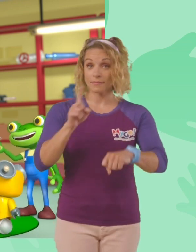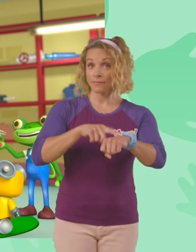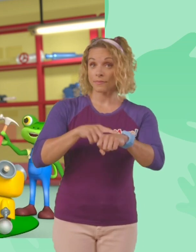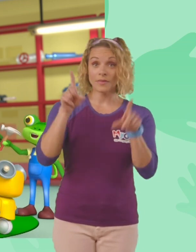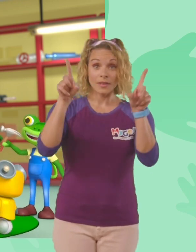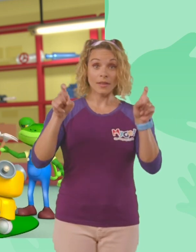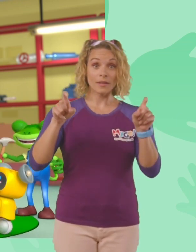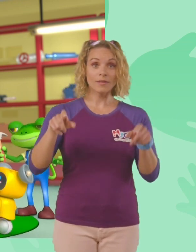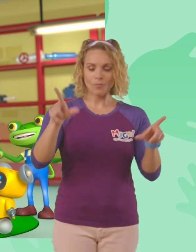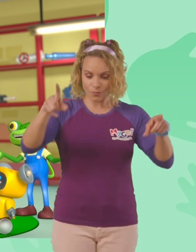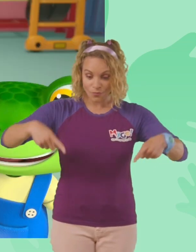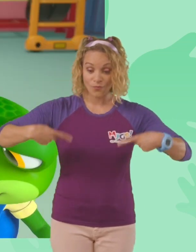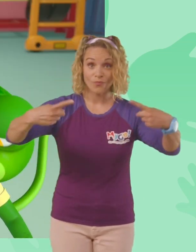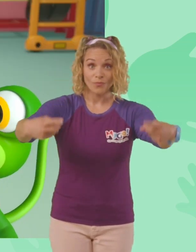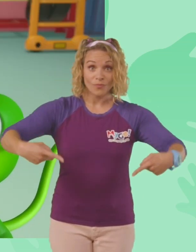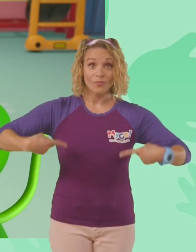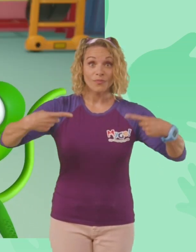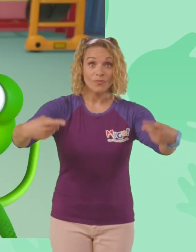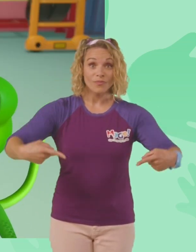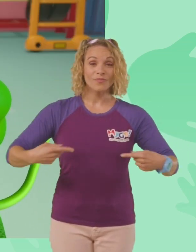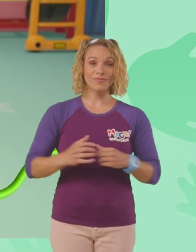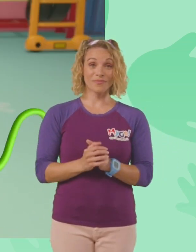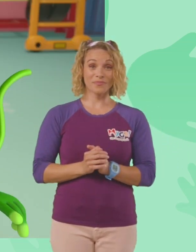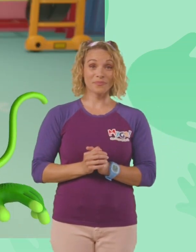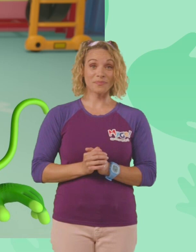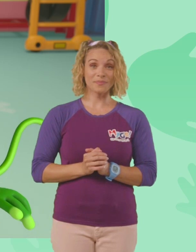Time to test your caterpillar tread.